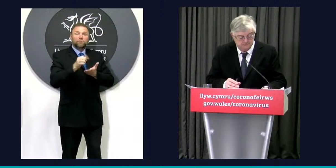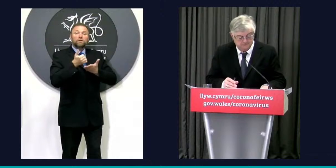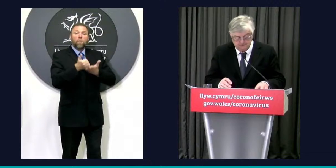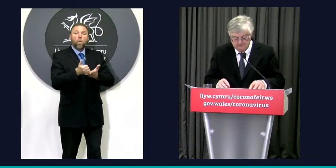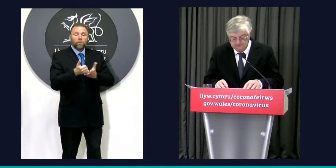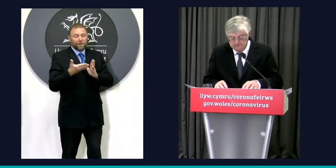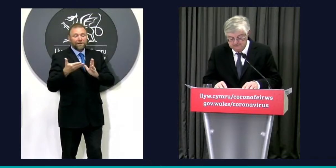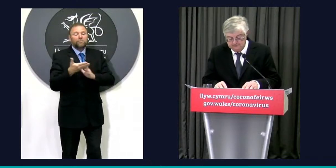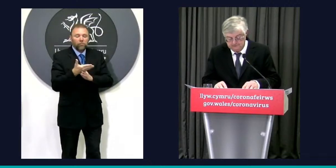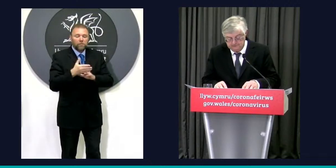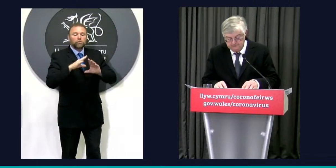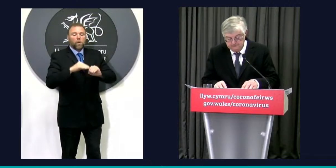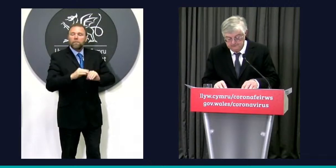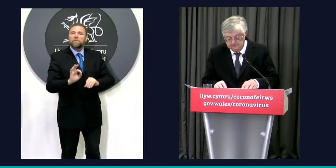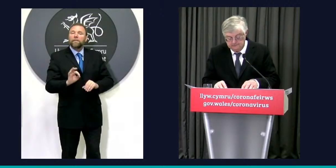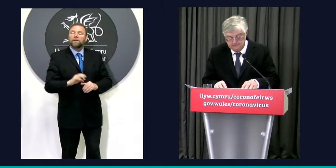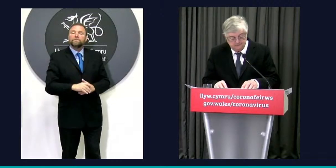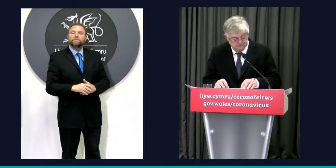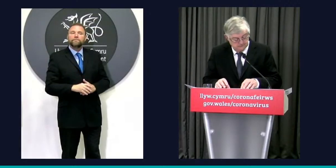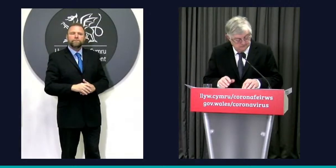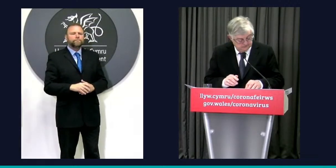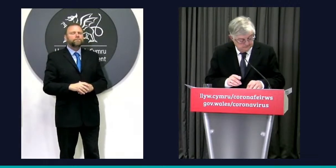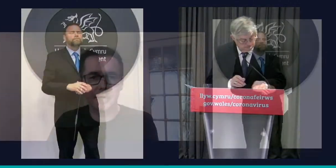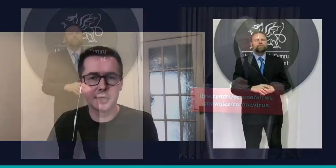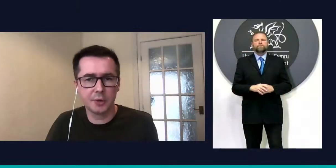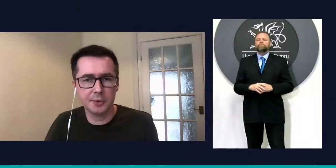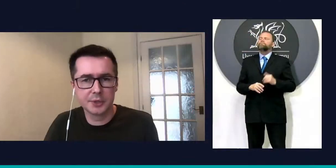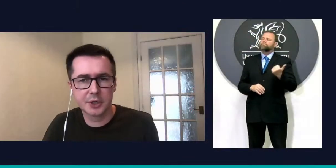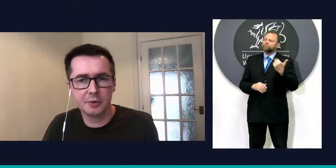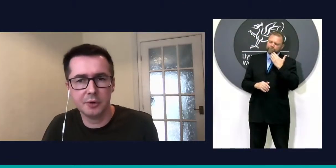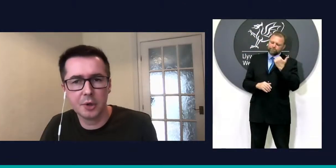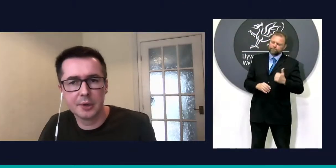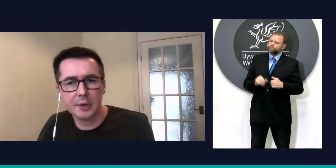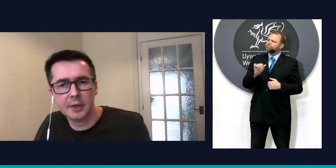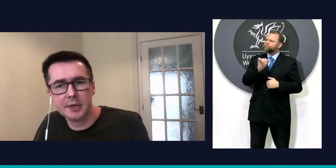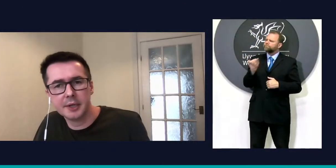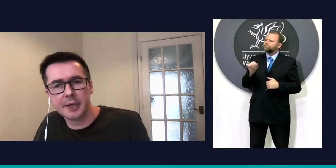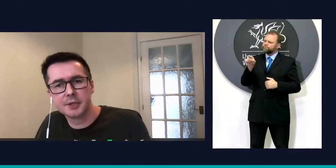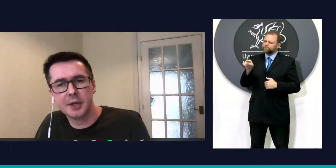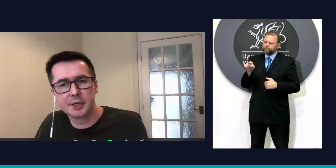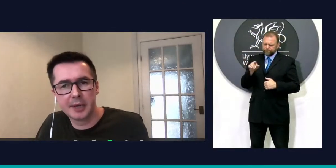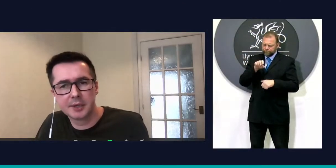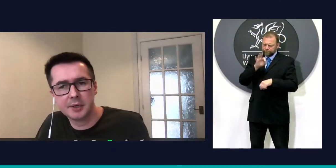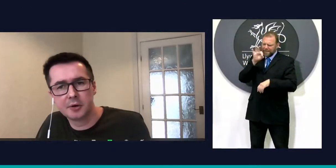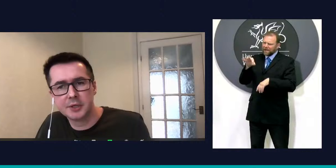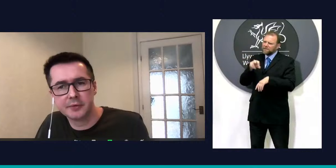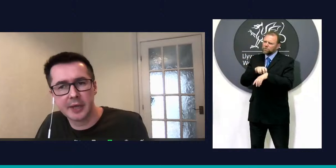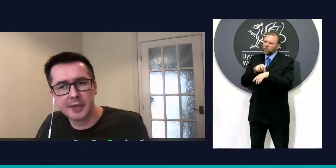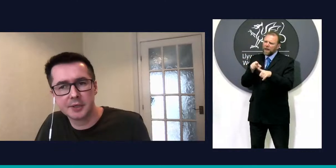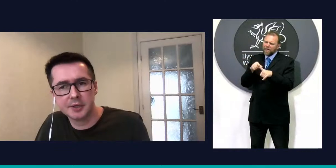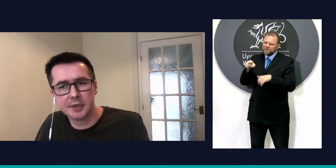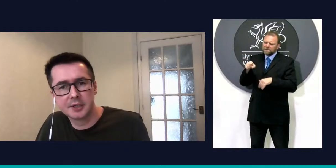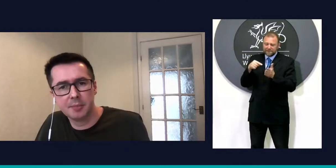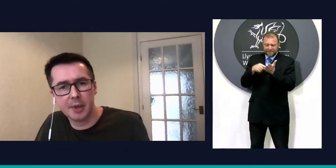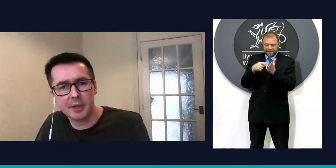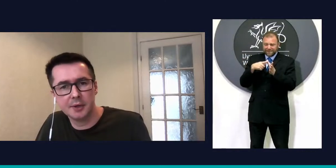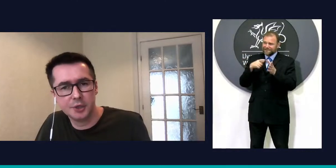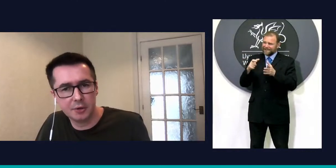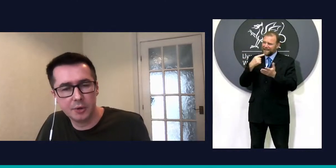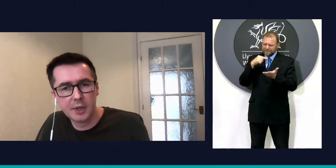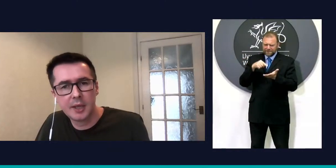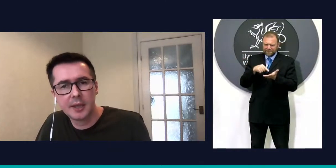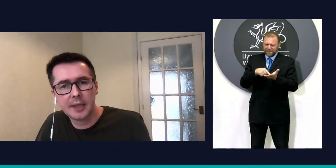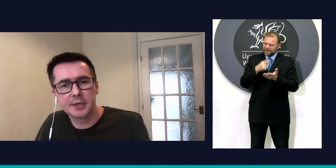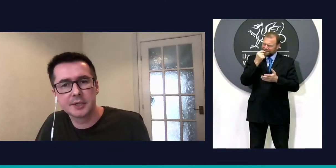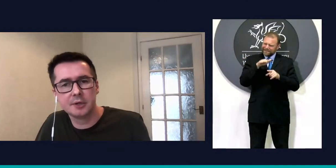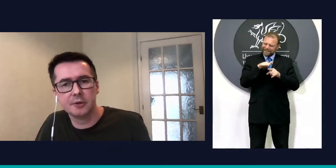Wales. Thank you. And Dr. Atherton, TAC documents have shown that modelling indicates an expected increase of cases into May and